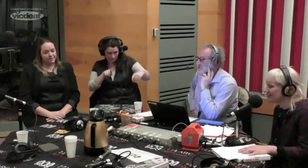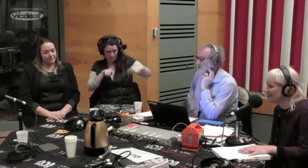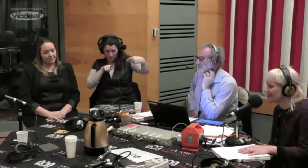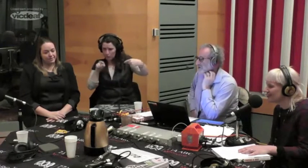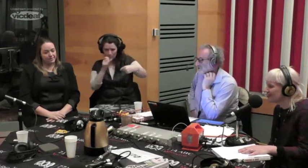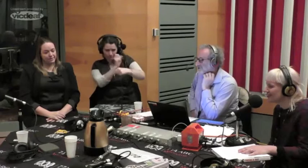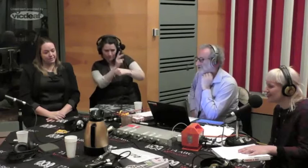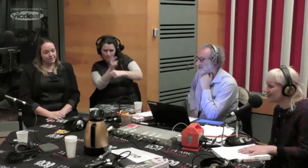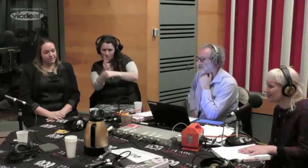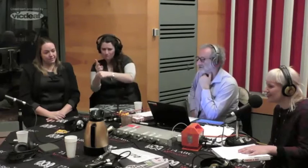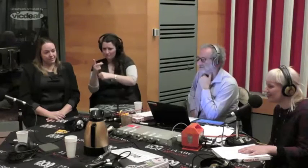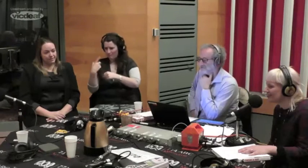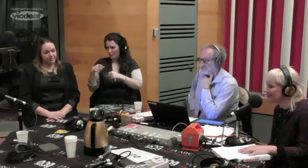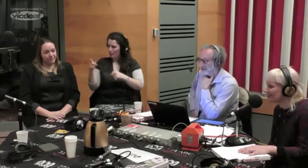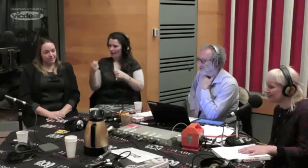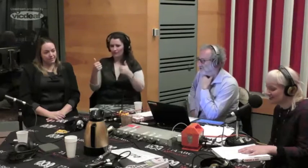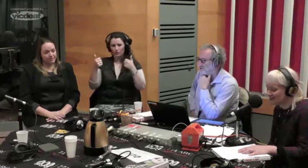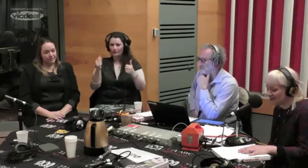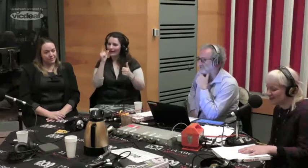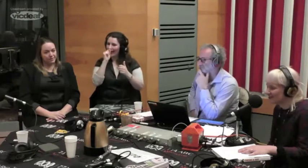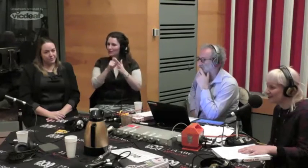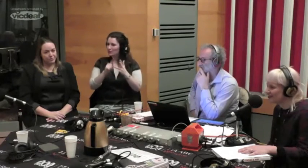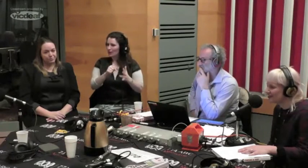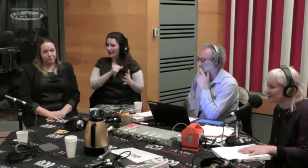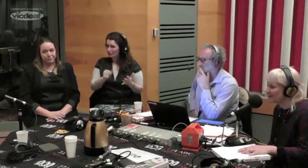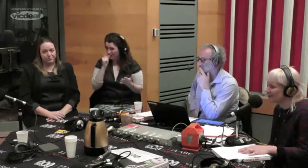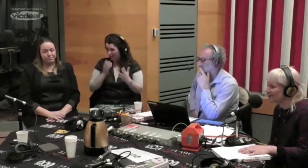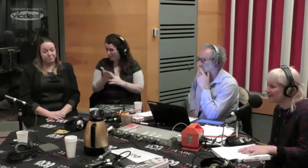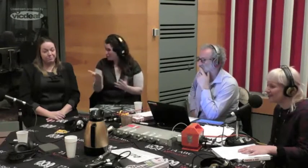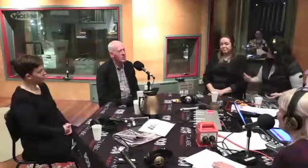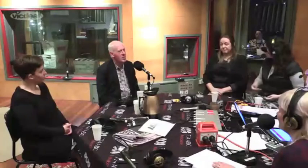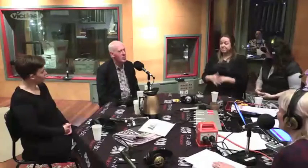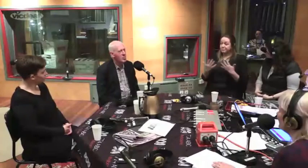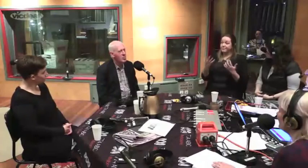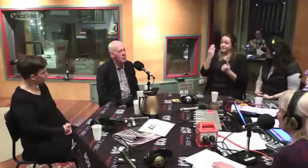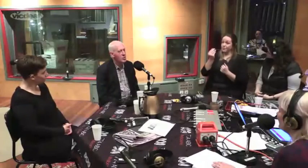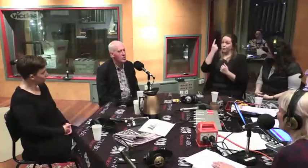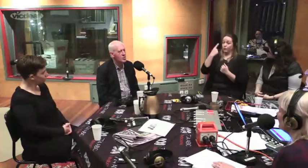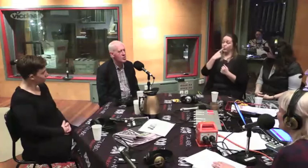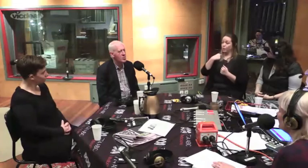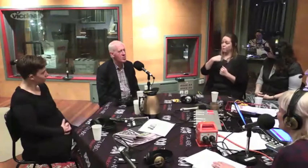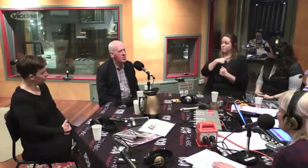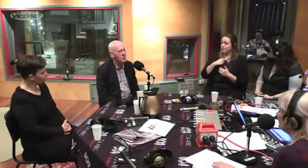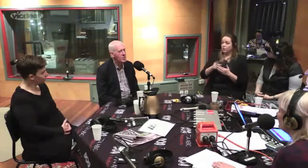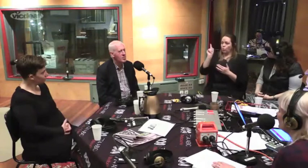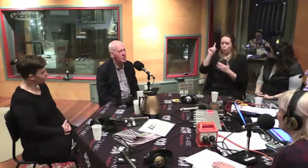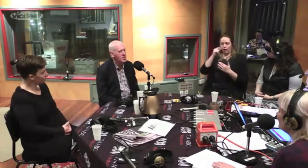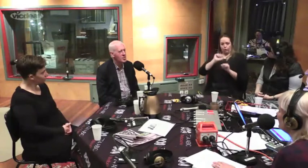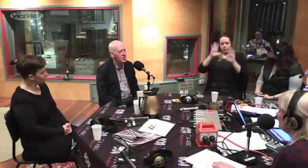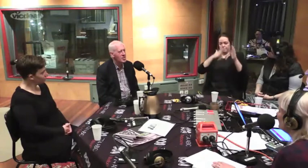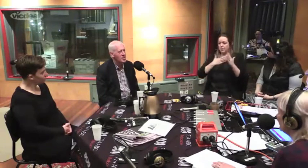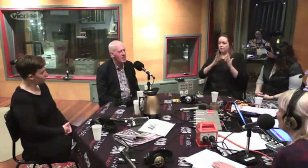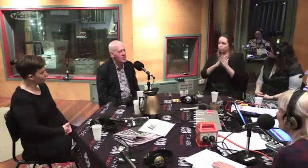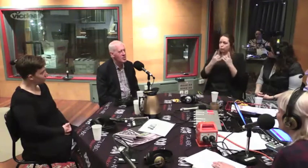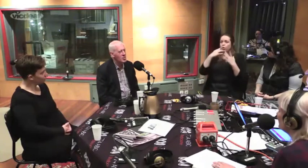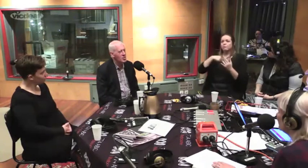can-do approach just gets you through. Well, someone said that what shines through in my book is my